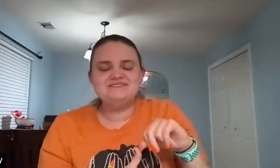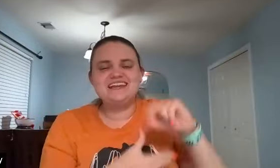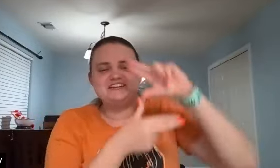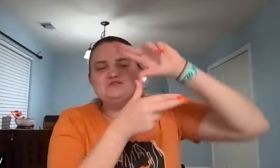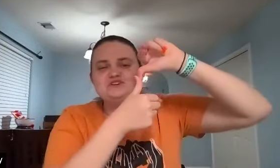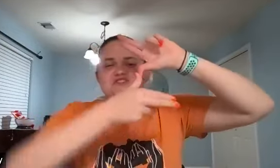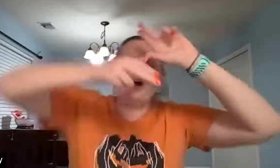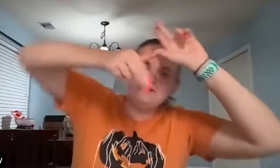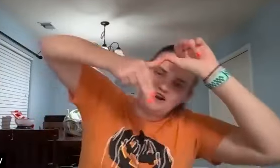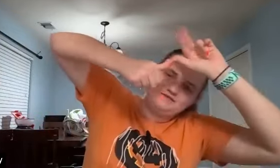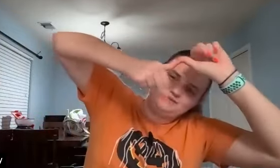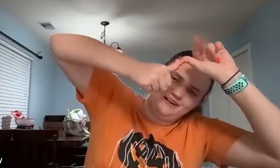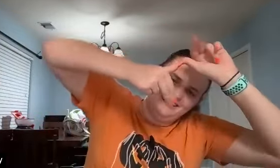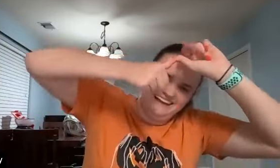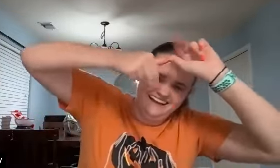Miss Katie, you look so uncomfortable.